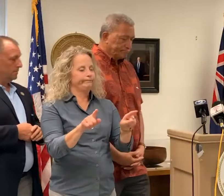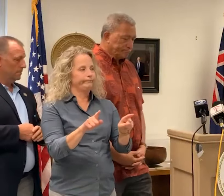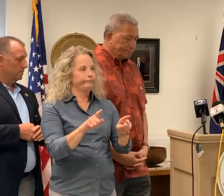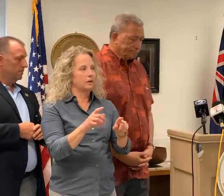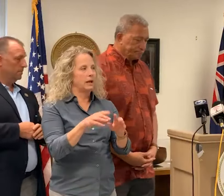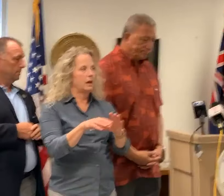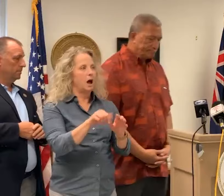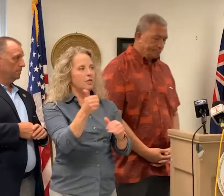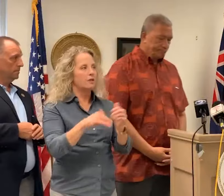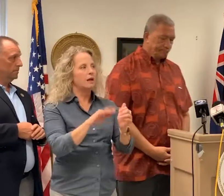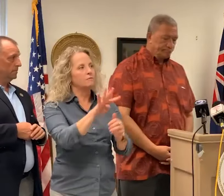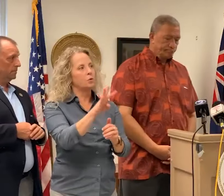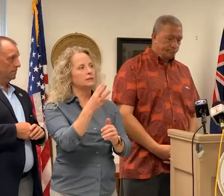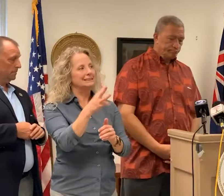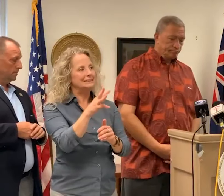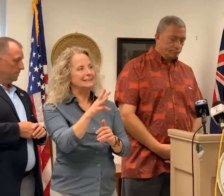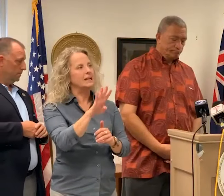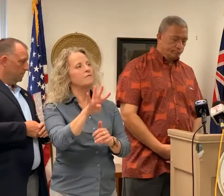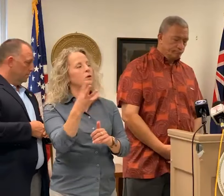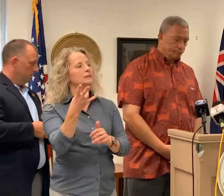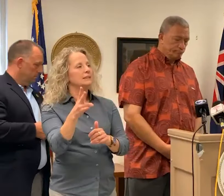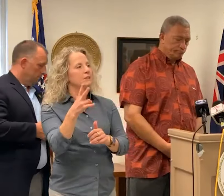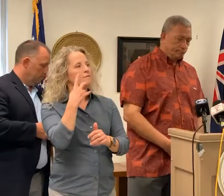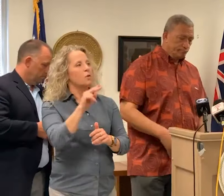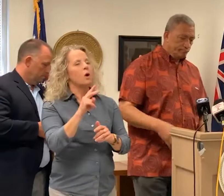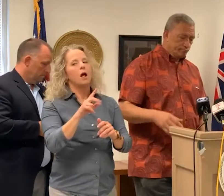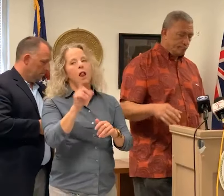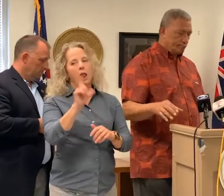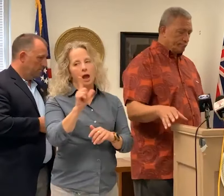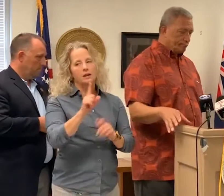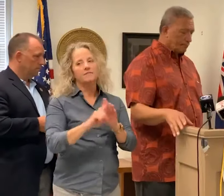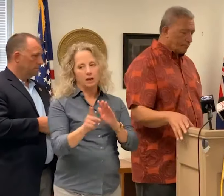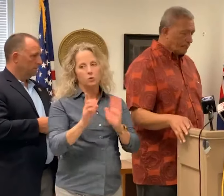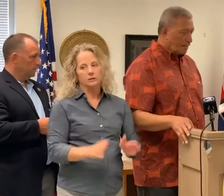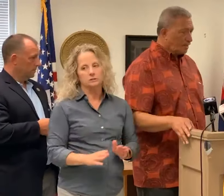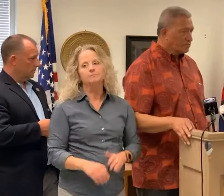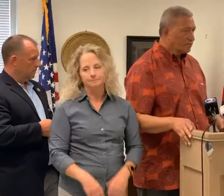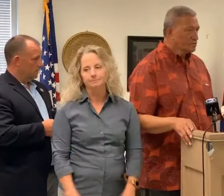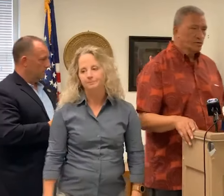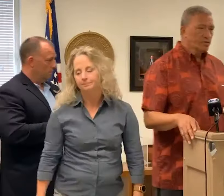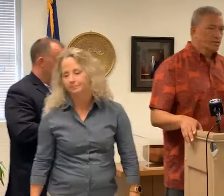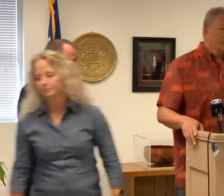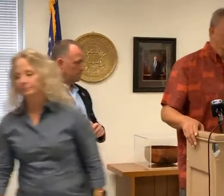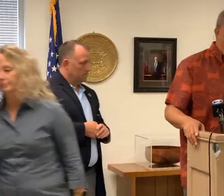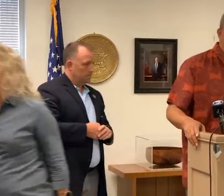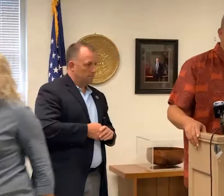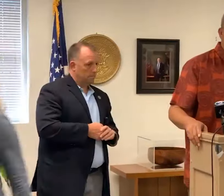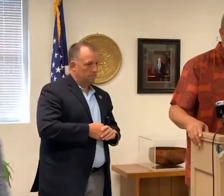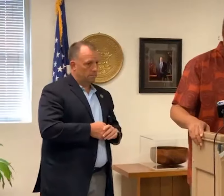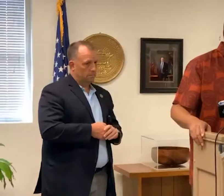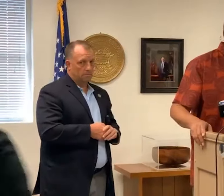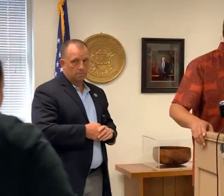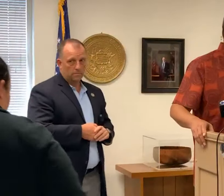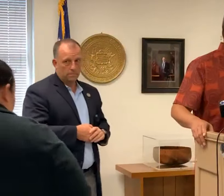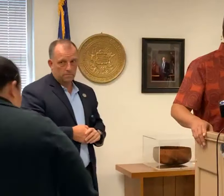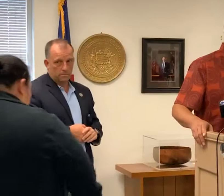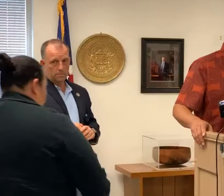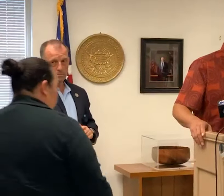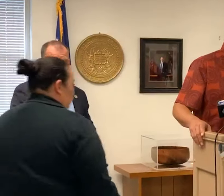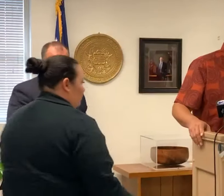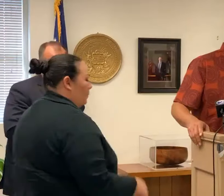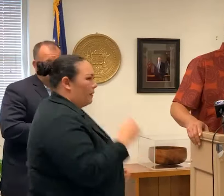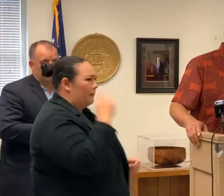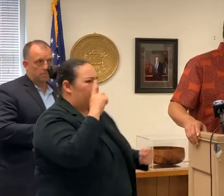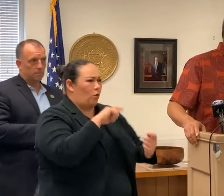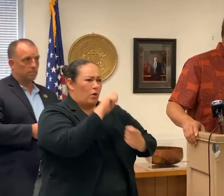and 4:17 one that was sent out for Lahaina evacuees or residents. Kalama. Yeah, as far as wanting the exact time, Jeremy, I have to get back